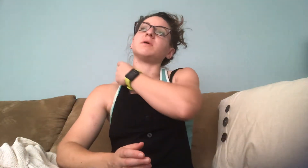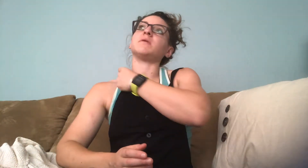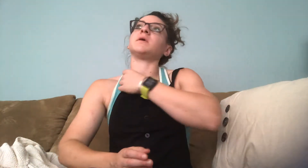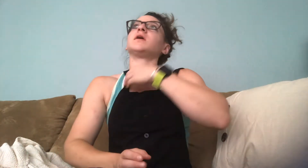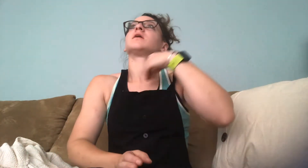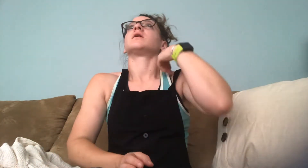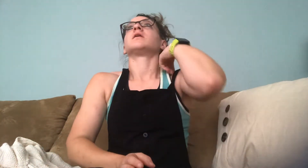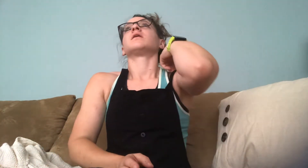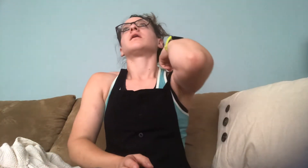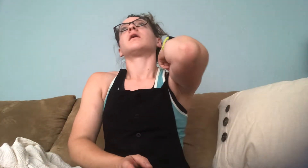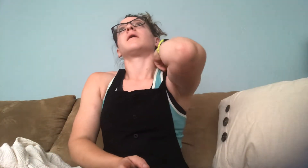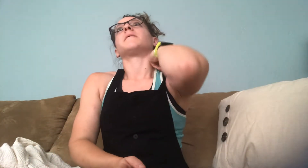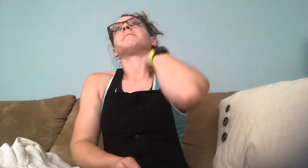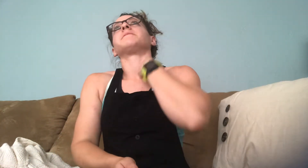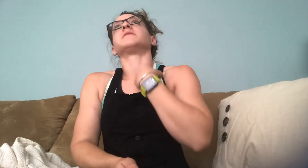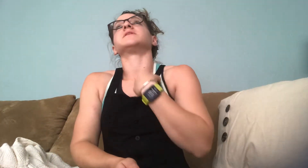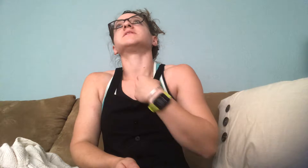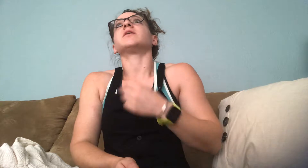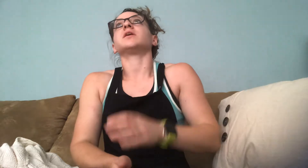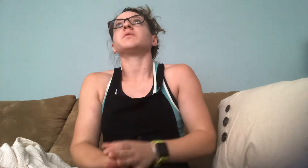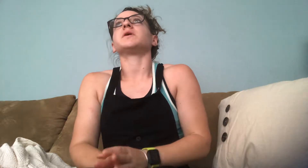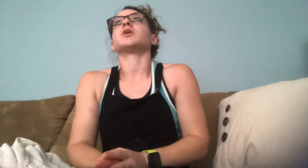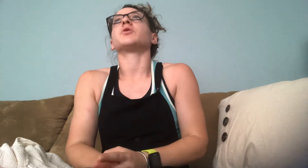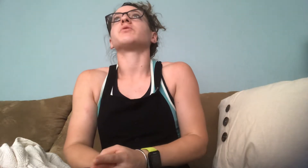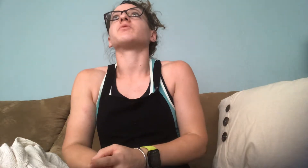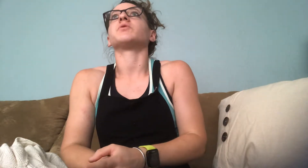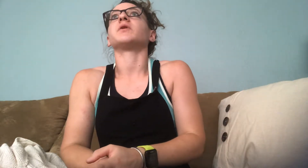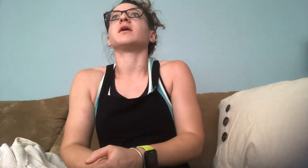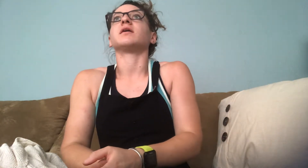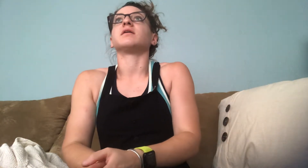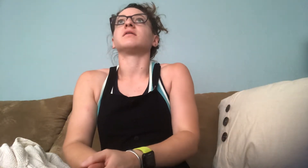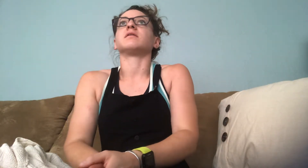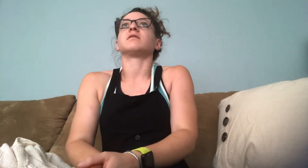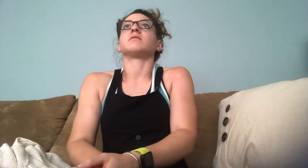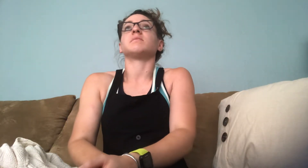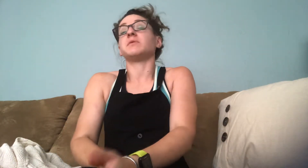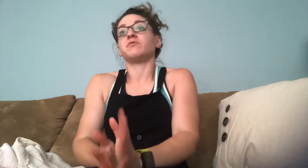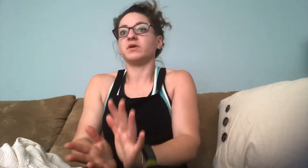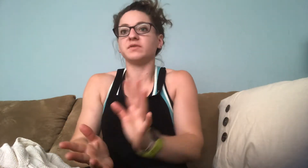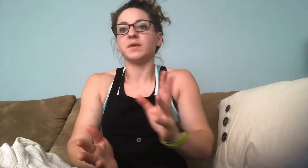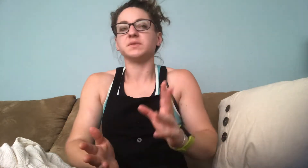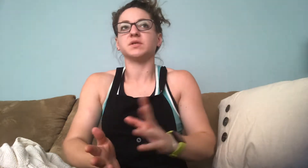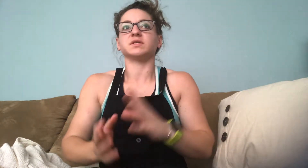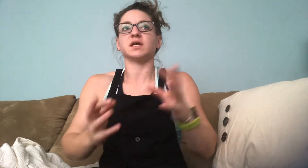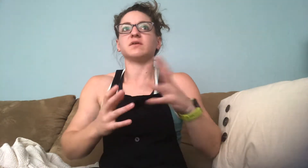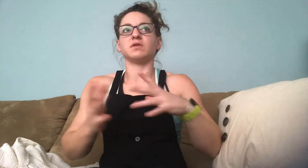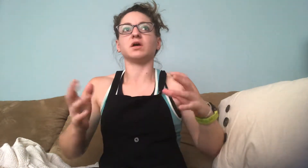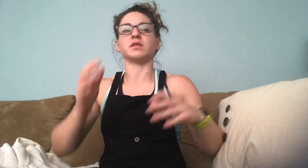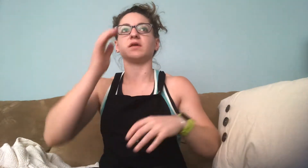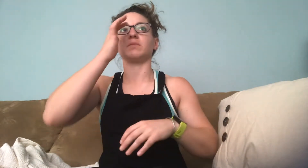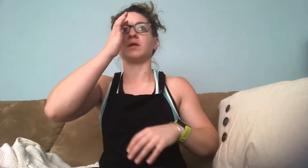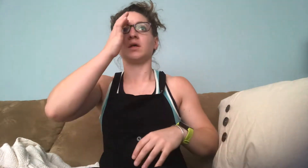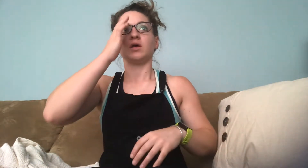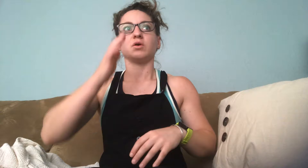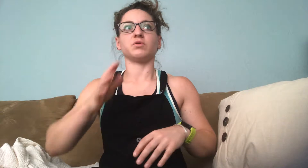together, maybe this Saturday we can go through and maybe if we have time, because I know that's kind of a long thing, but